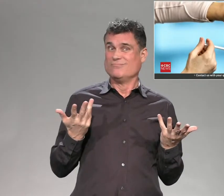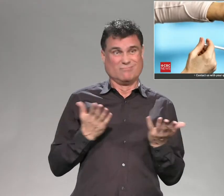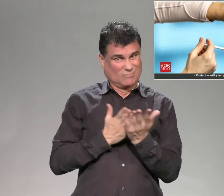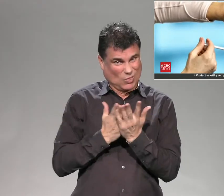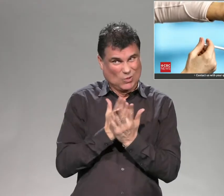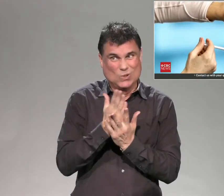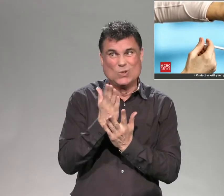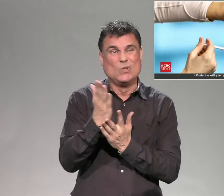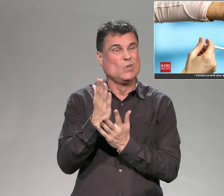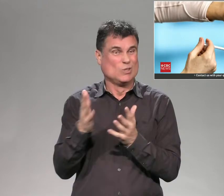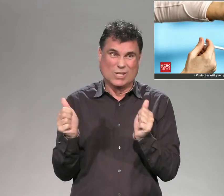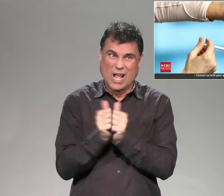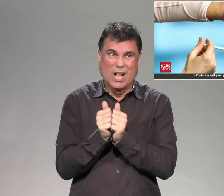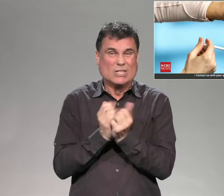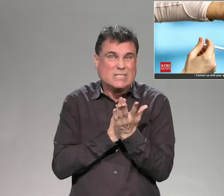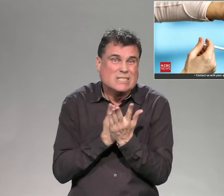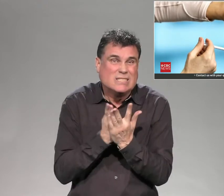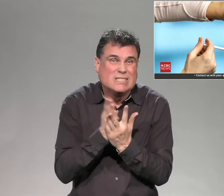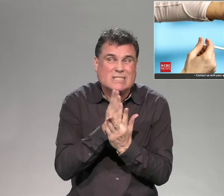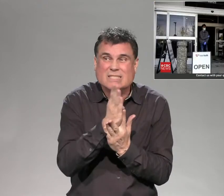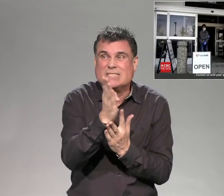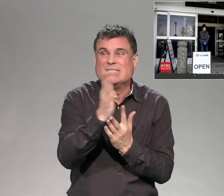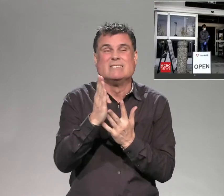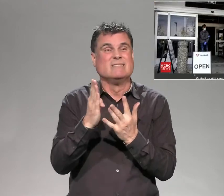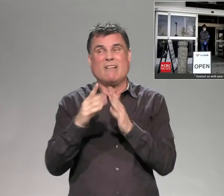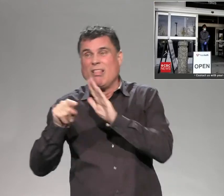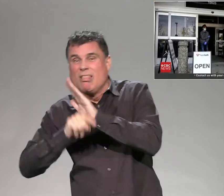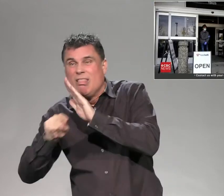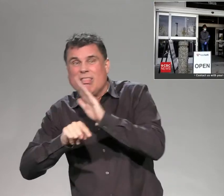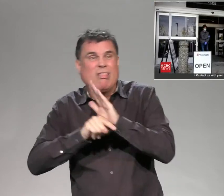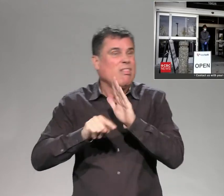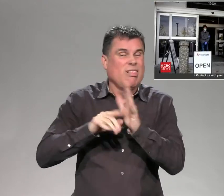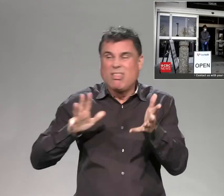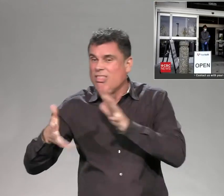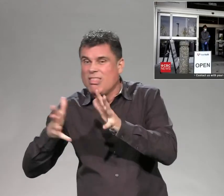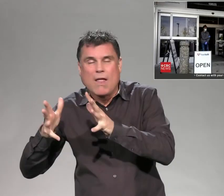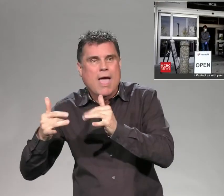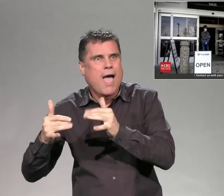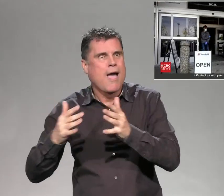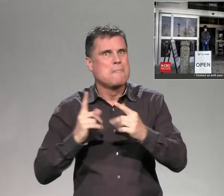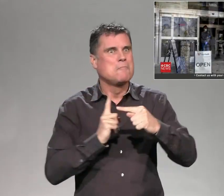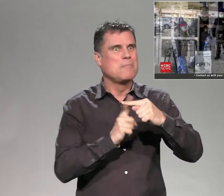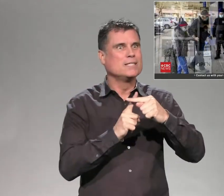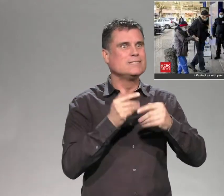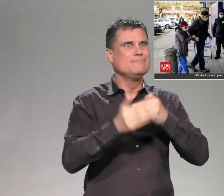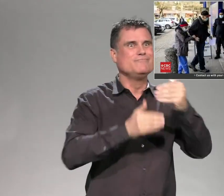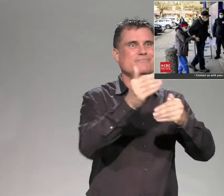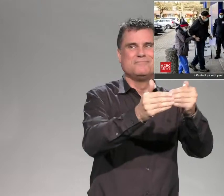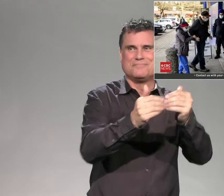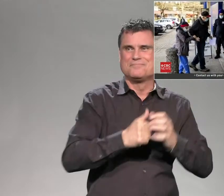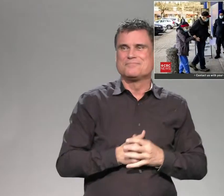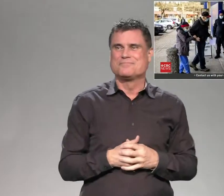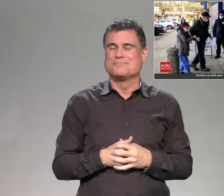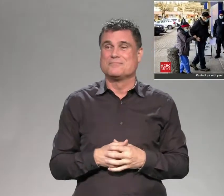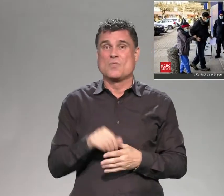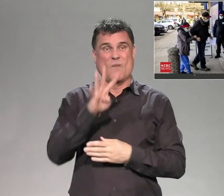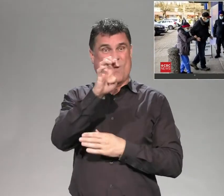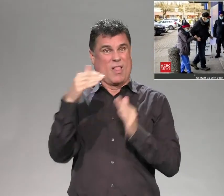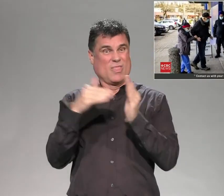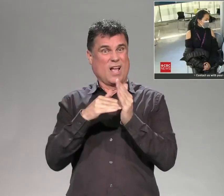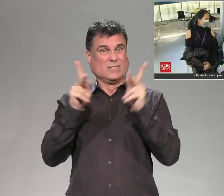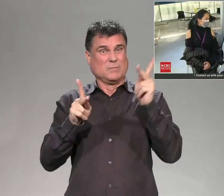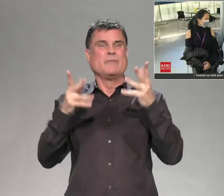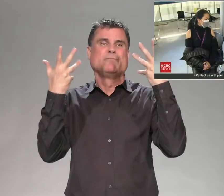authorities need a shot of optimism moving forward. They say 400,000 British Columbians will be immunized from March